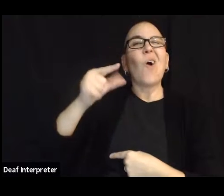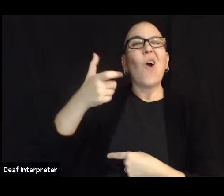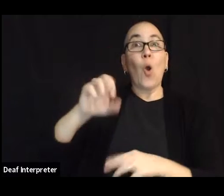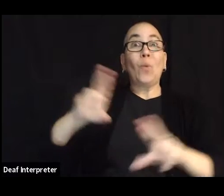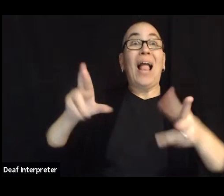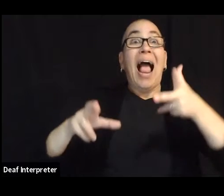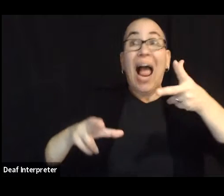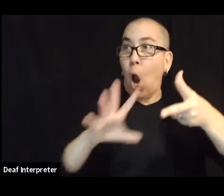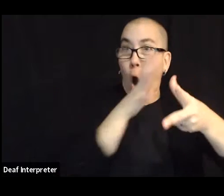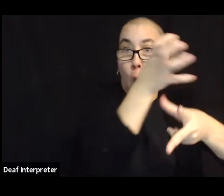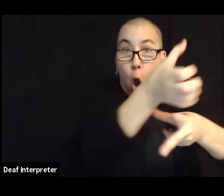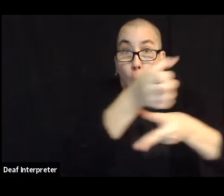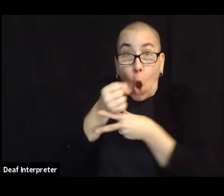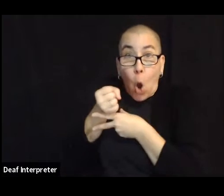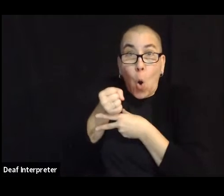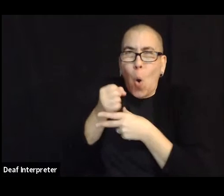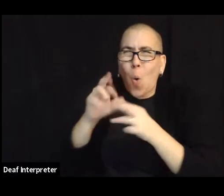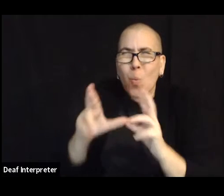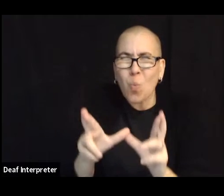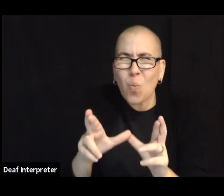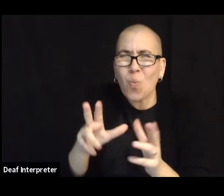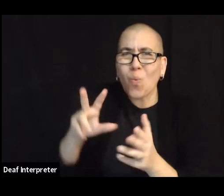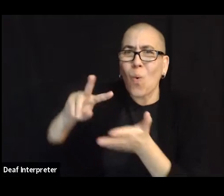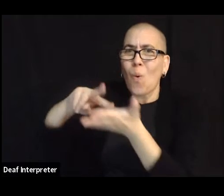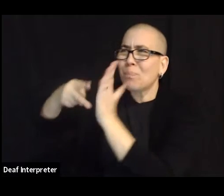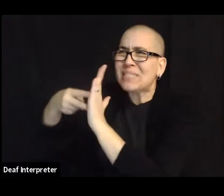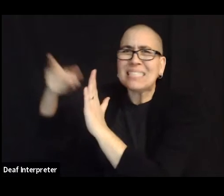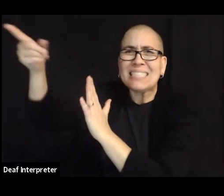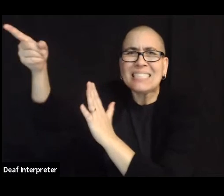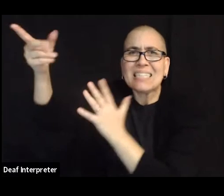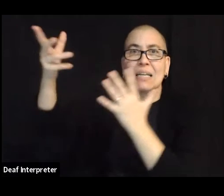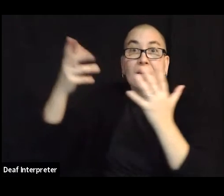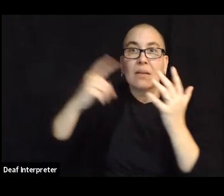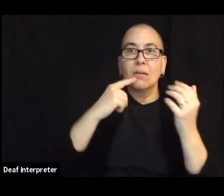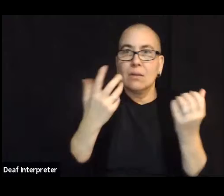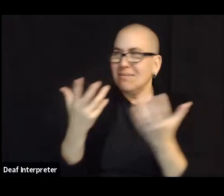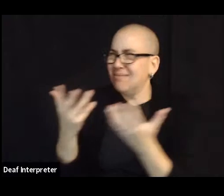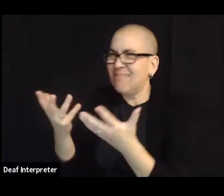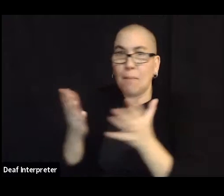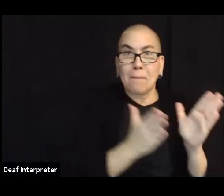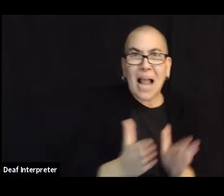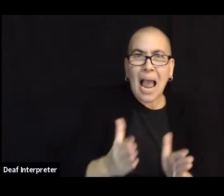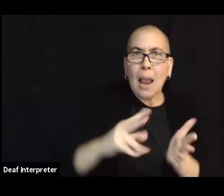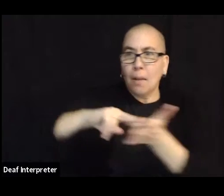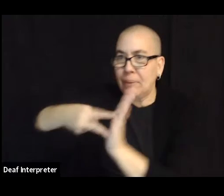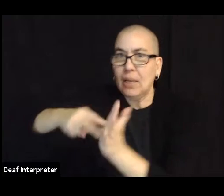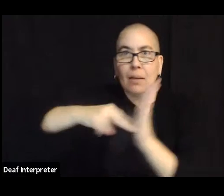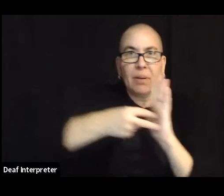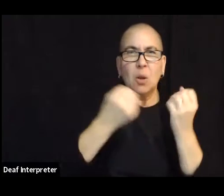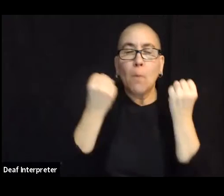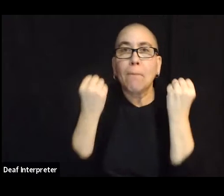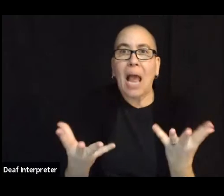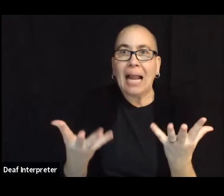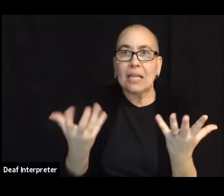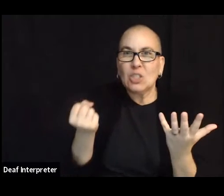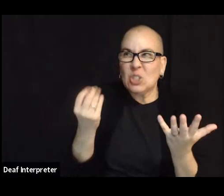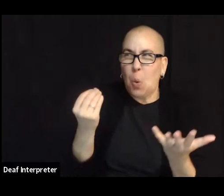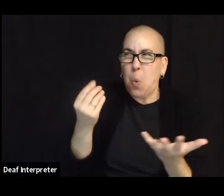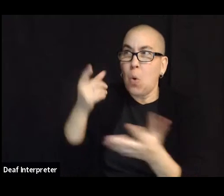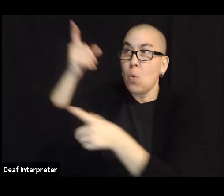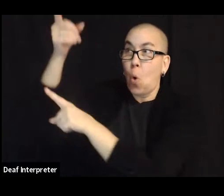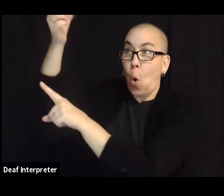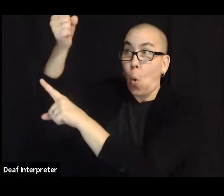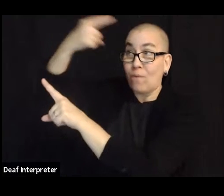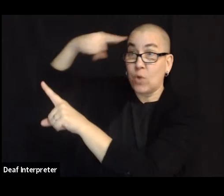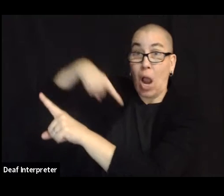a whole other planning task and wrinkle in our system, which, as you've heard it said before, the whole premise was that